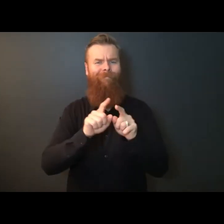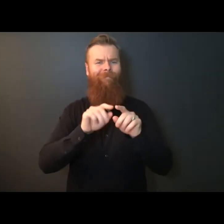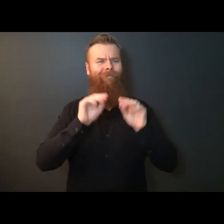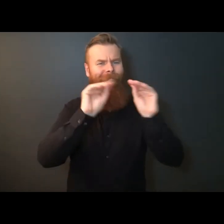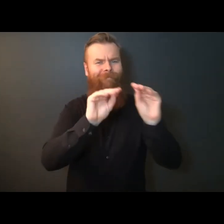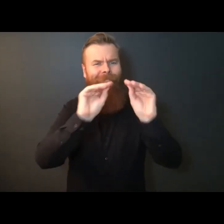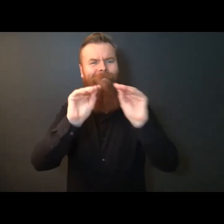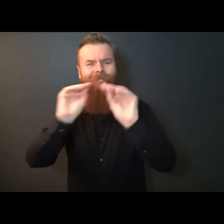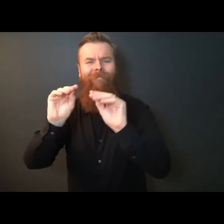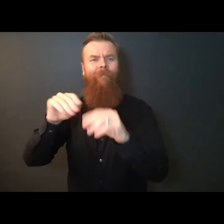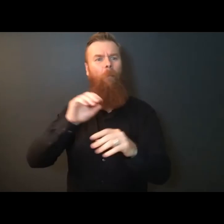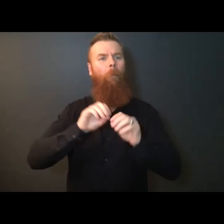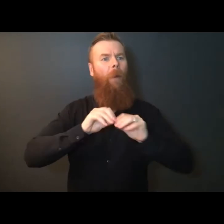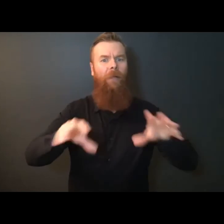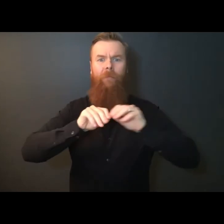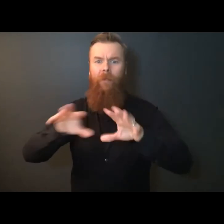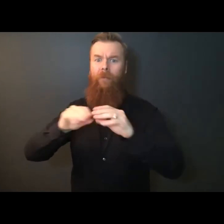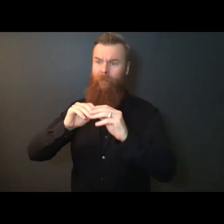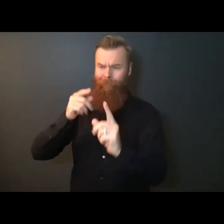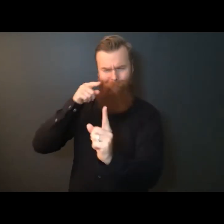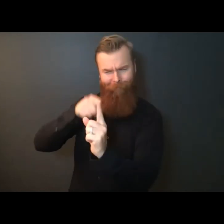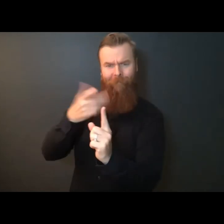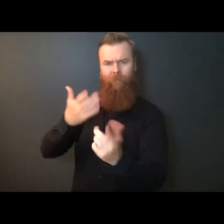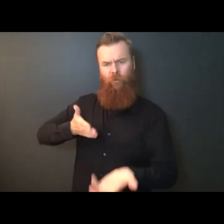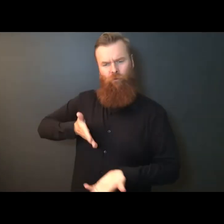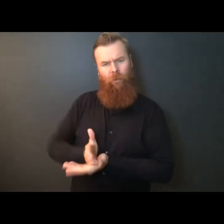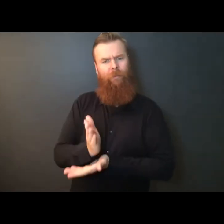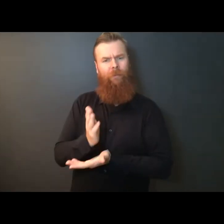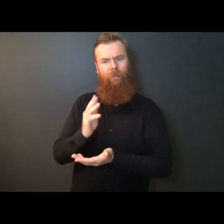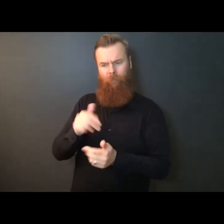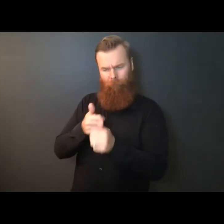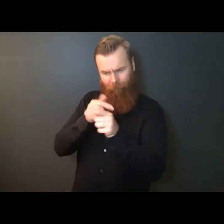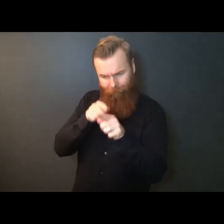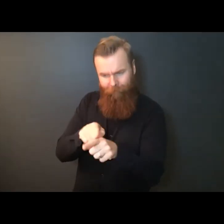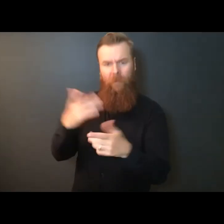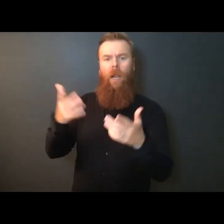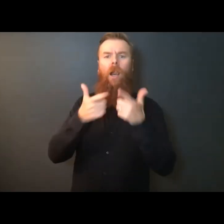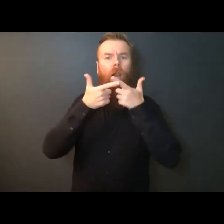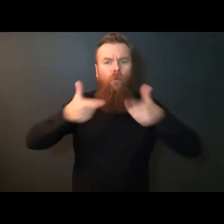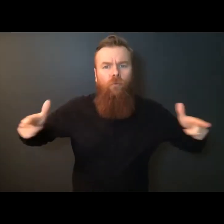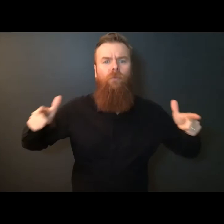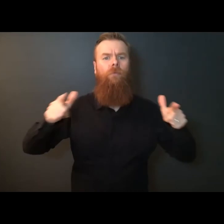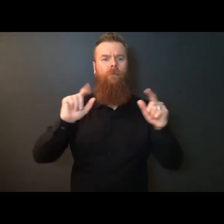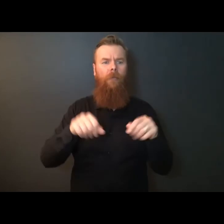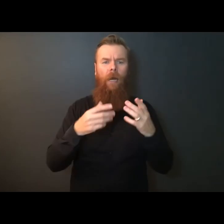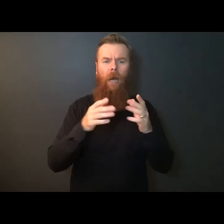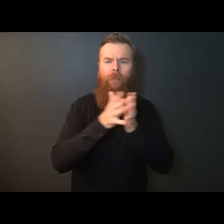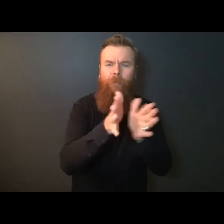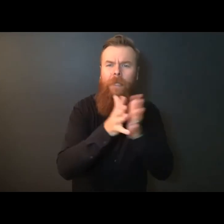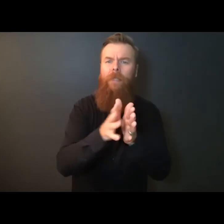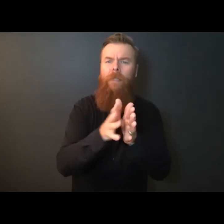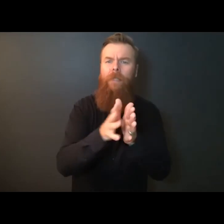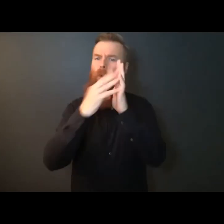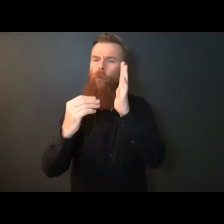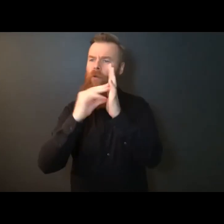rights-based language, to explain the different models. And also, we've also looked at having